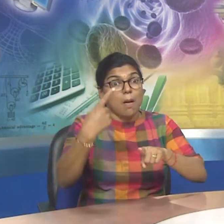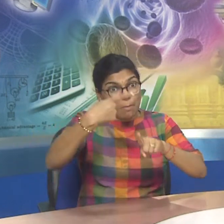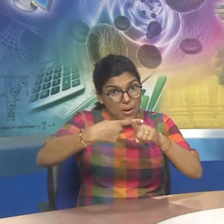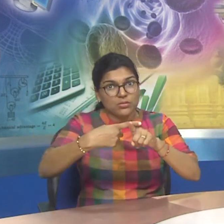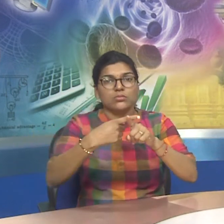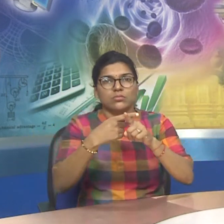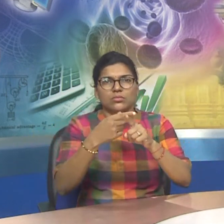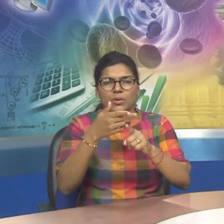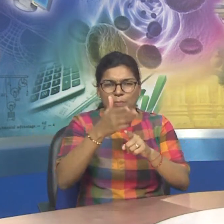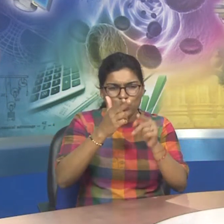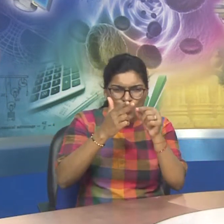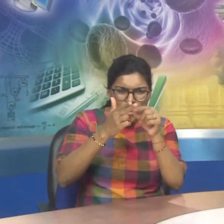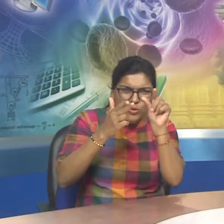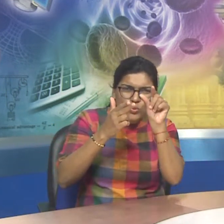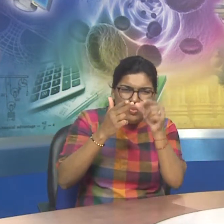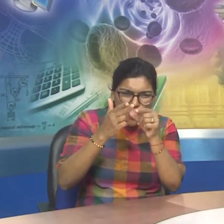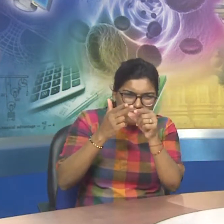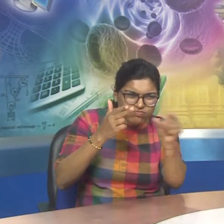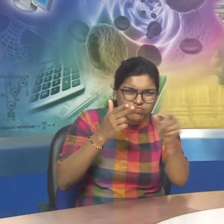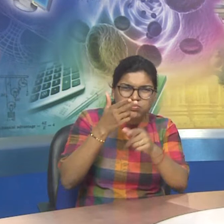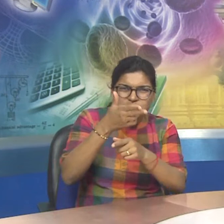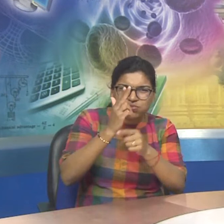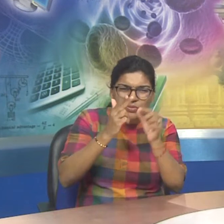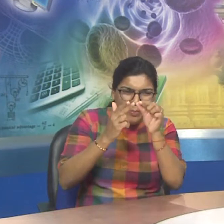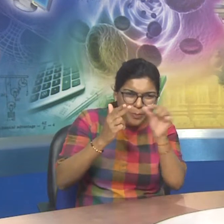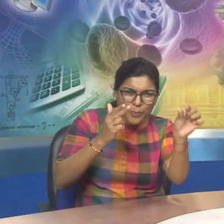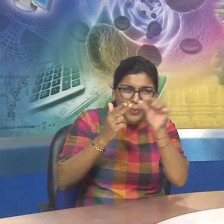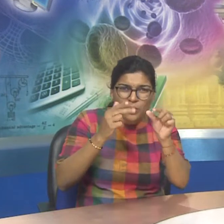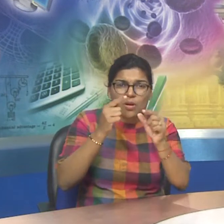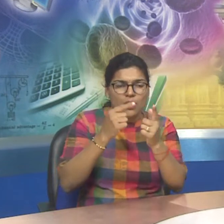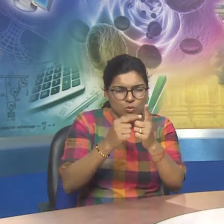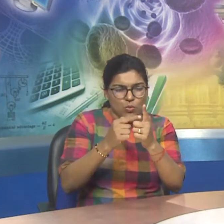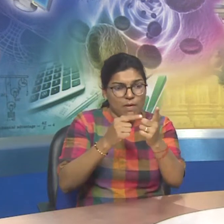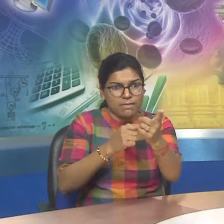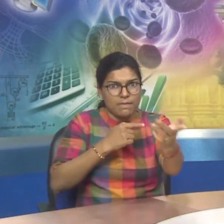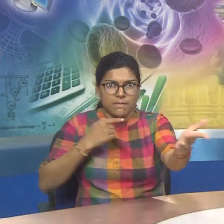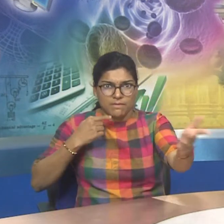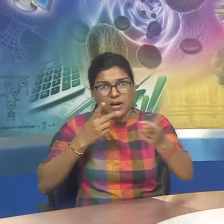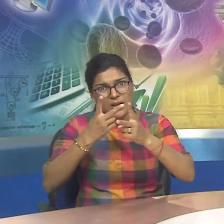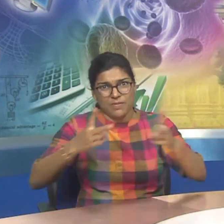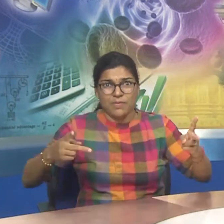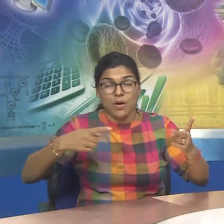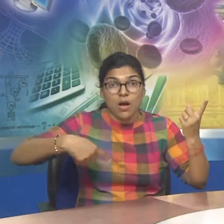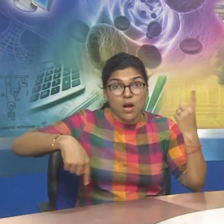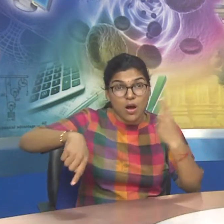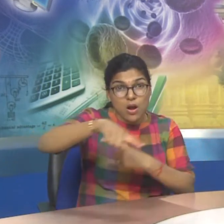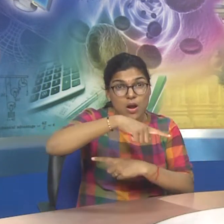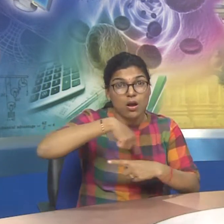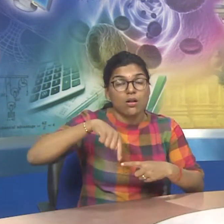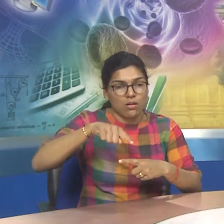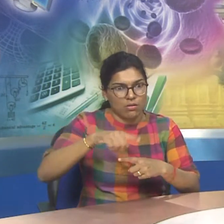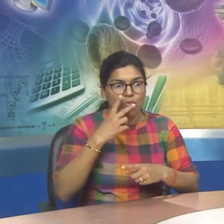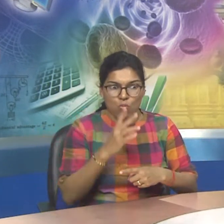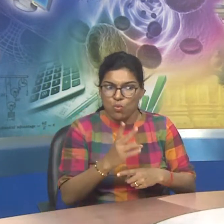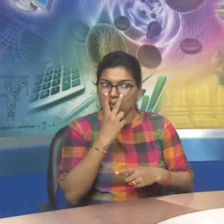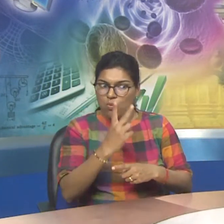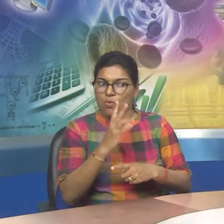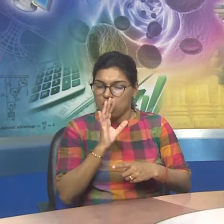just for the self-protection they all put humanity in serious